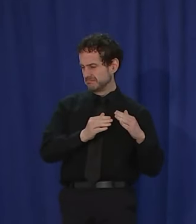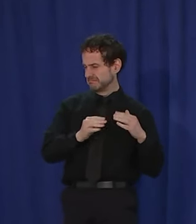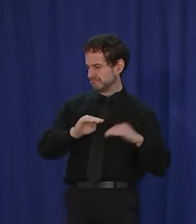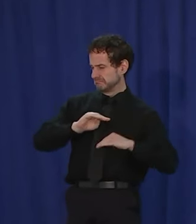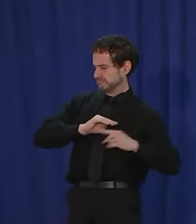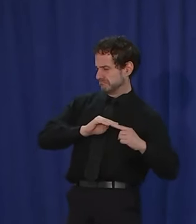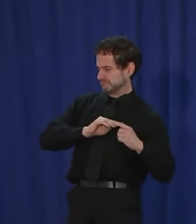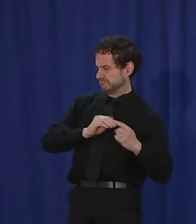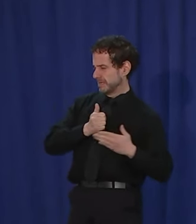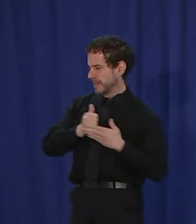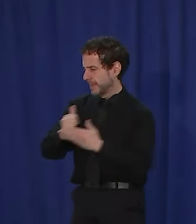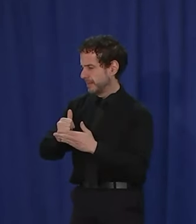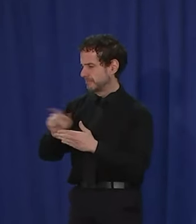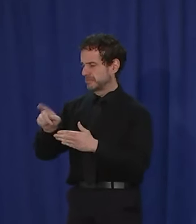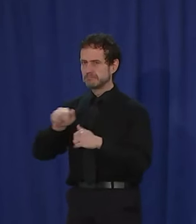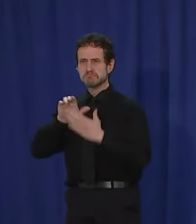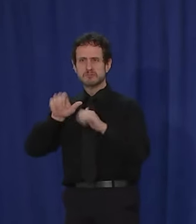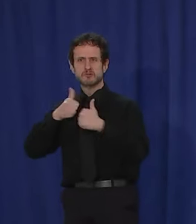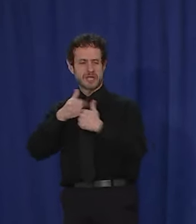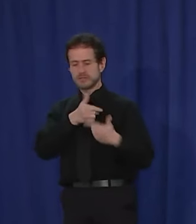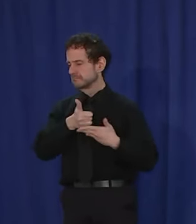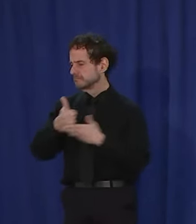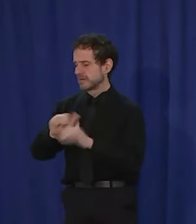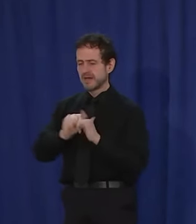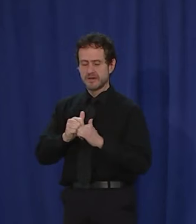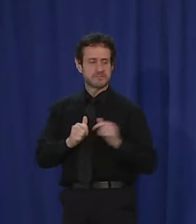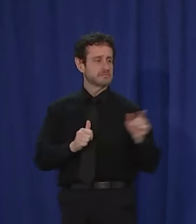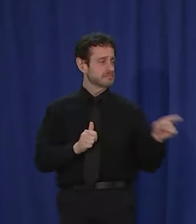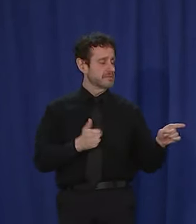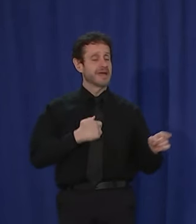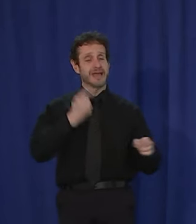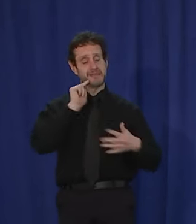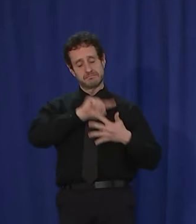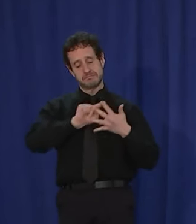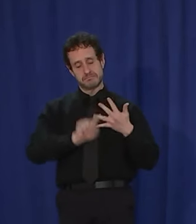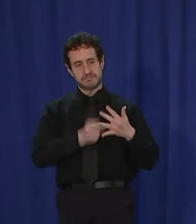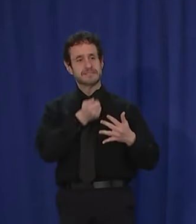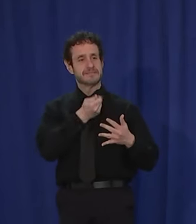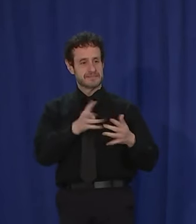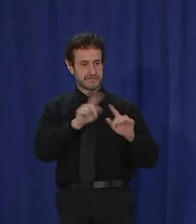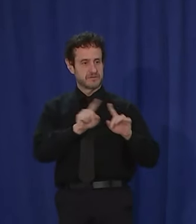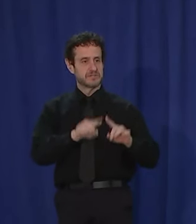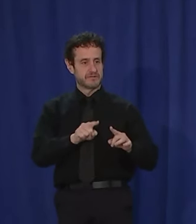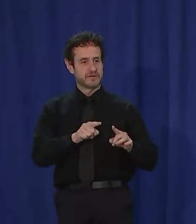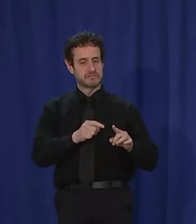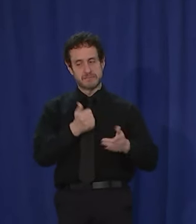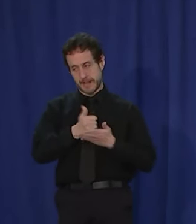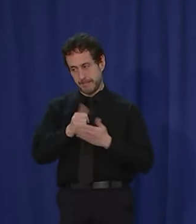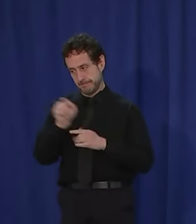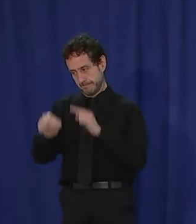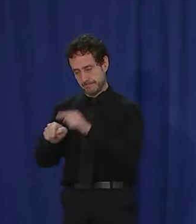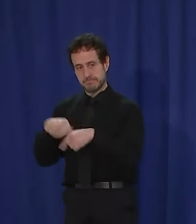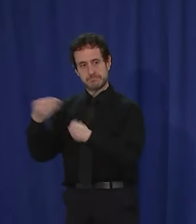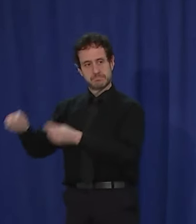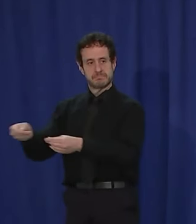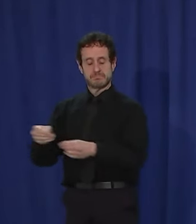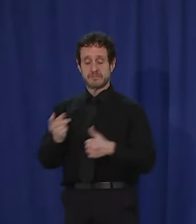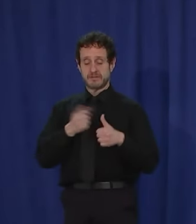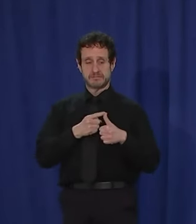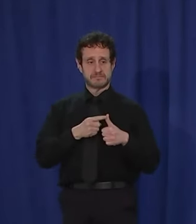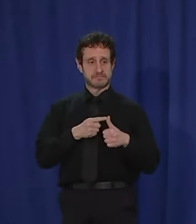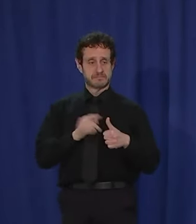with the challenges they're facing? Well, I think we do it in a number of ways. Number one, as I